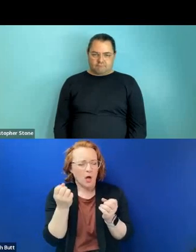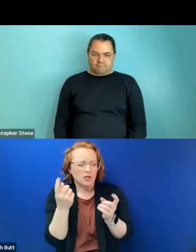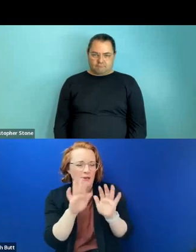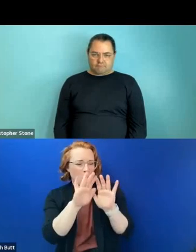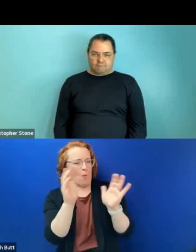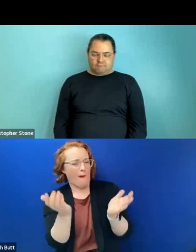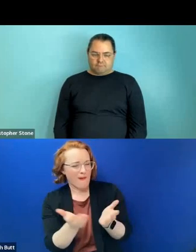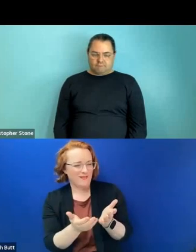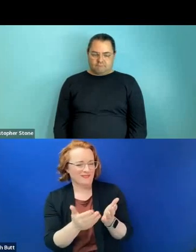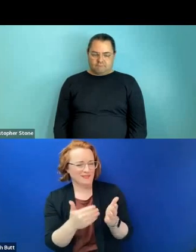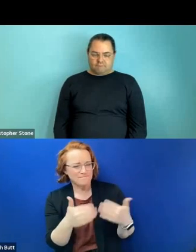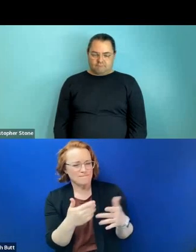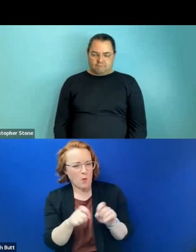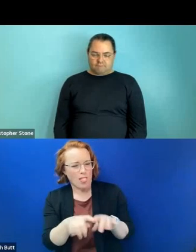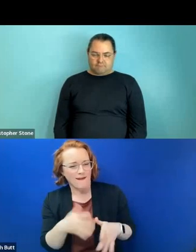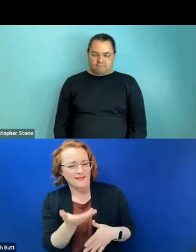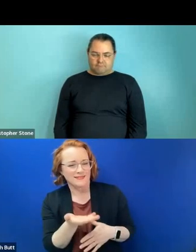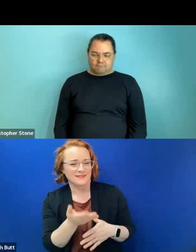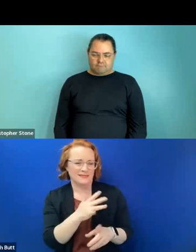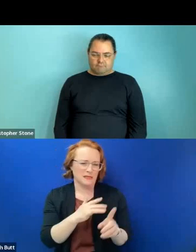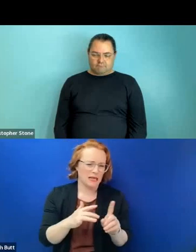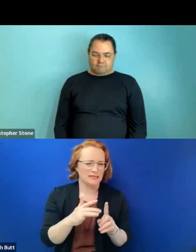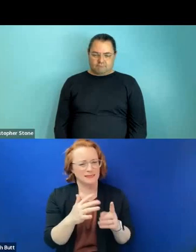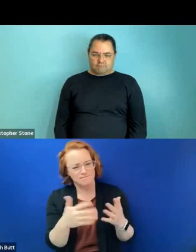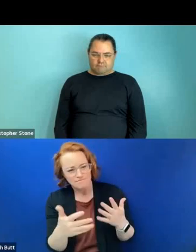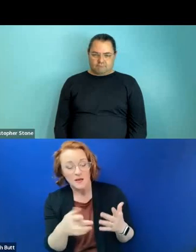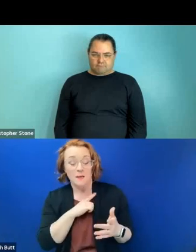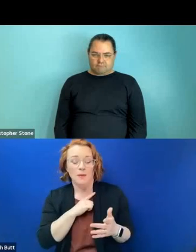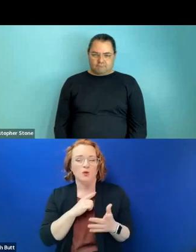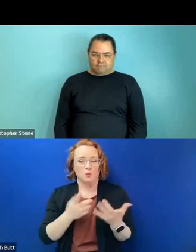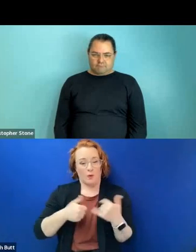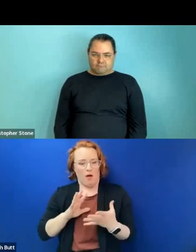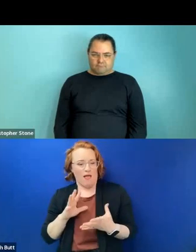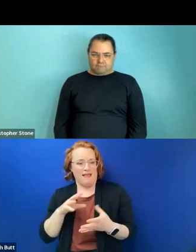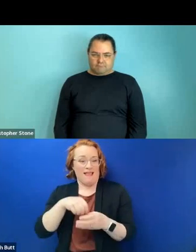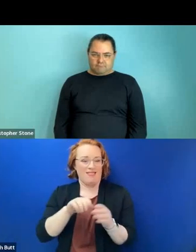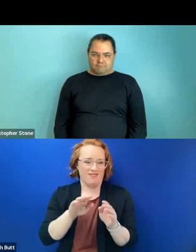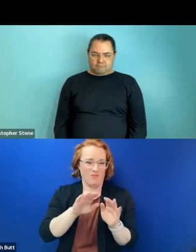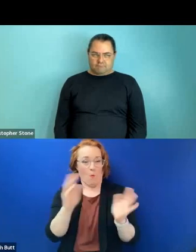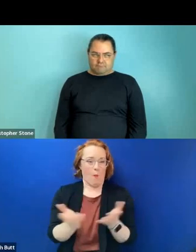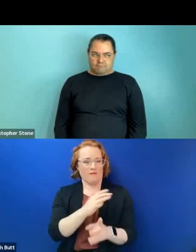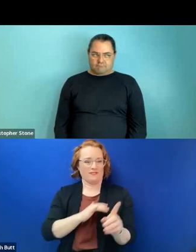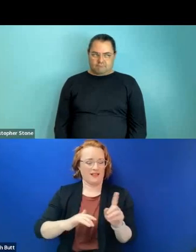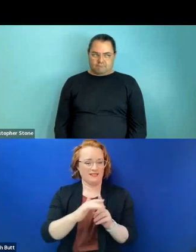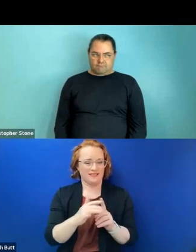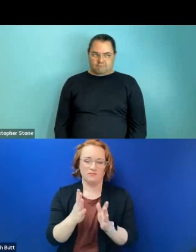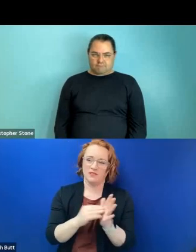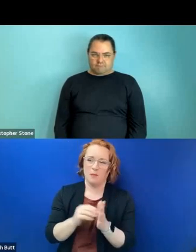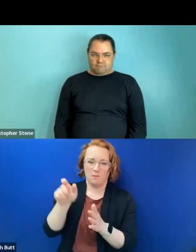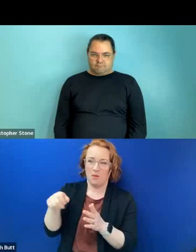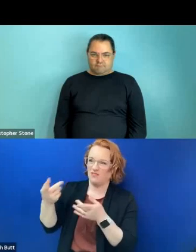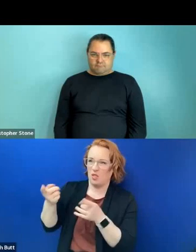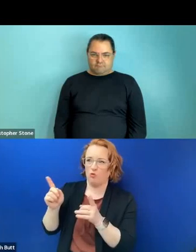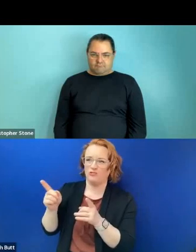works, because that's often what you have to do, where somebody in an authority will explain